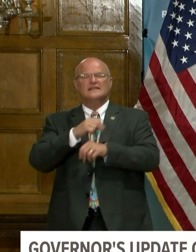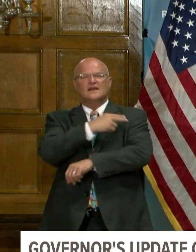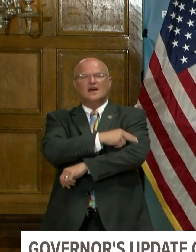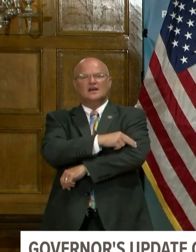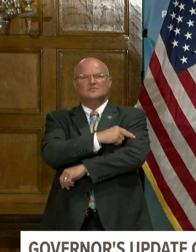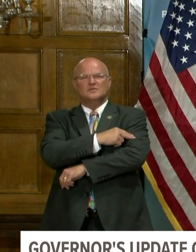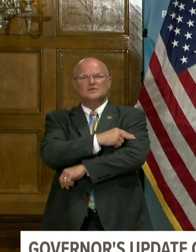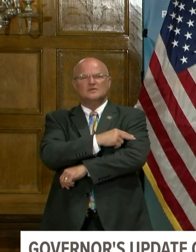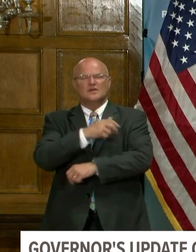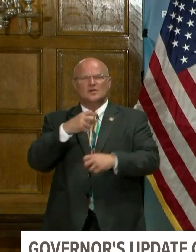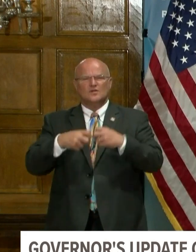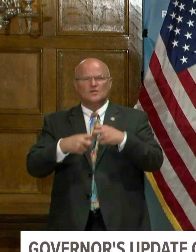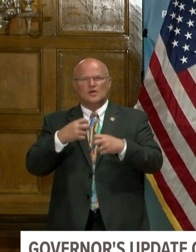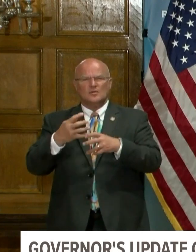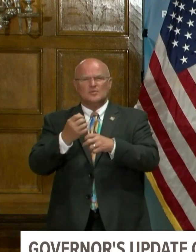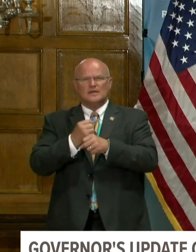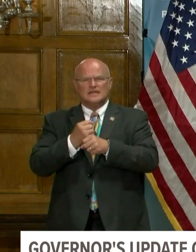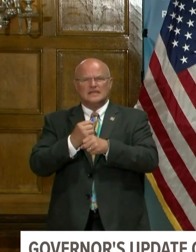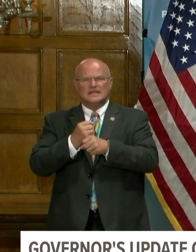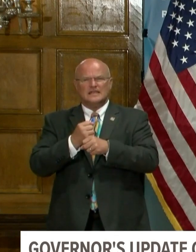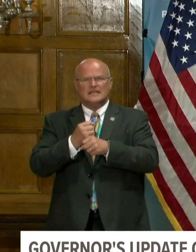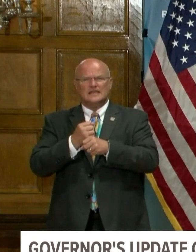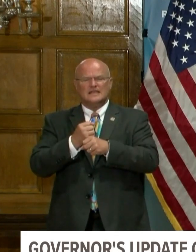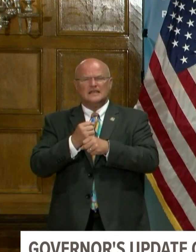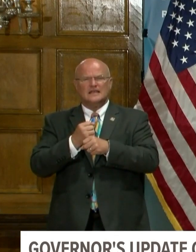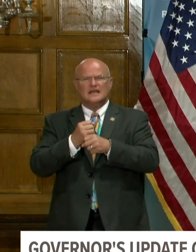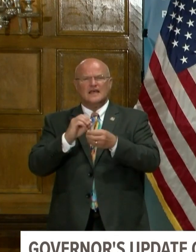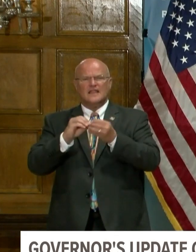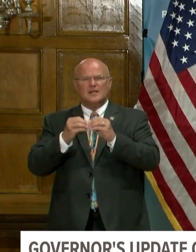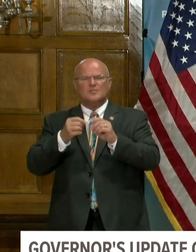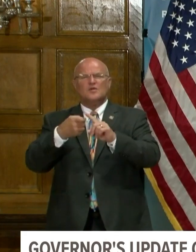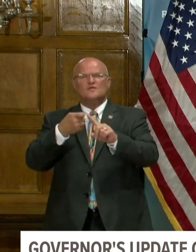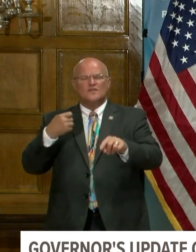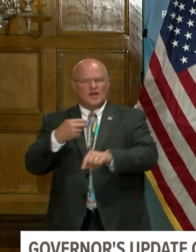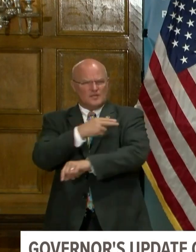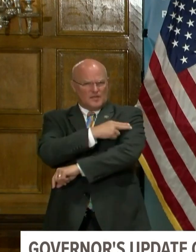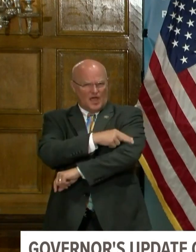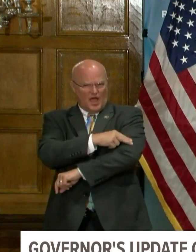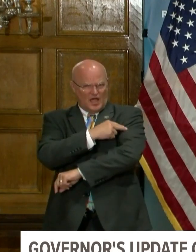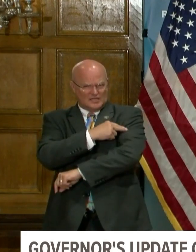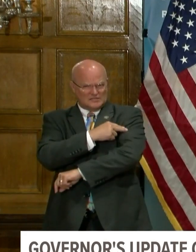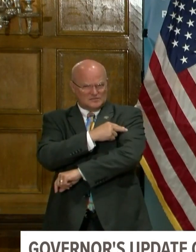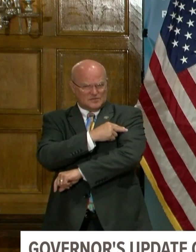we're having a little trouble getting specific numbers from our hospitals